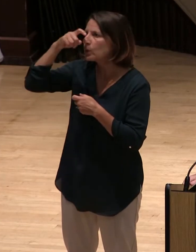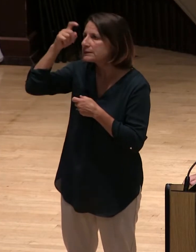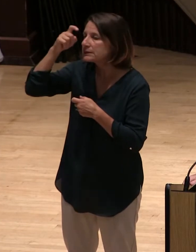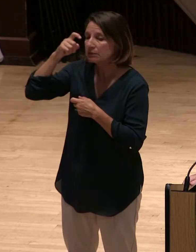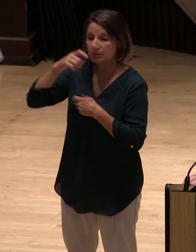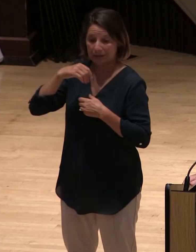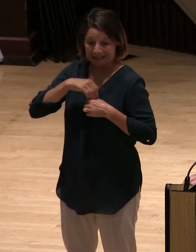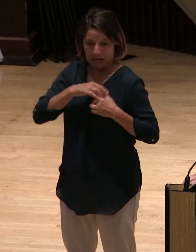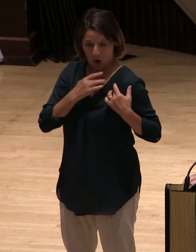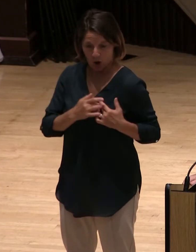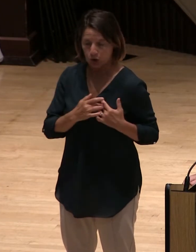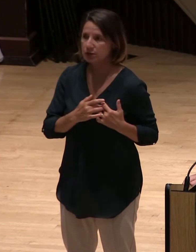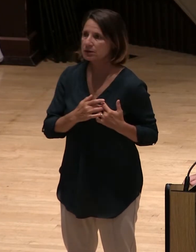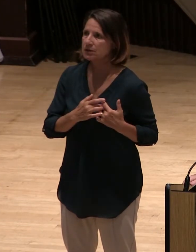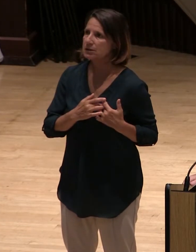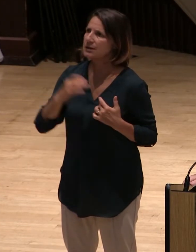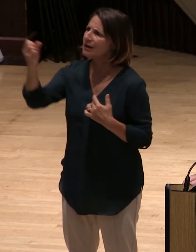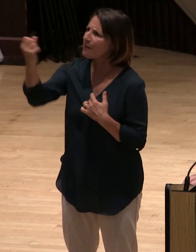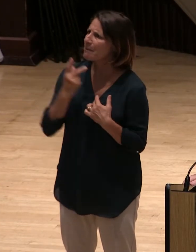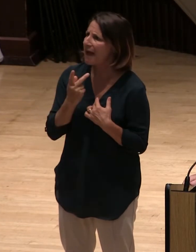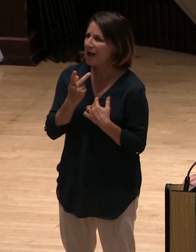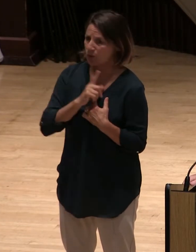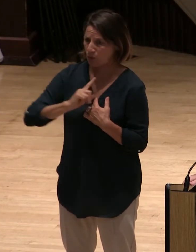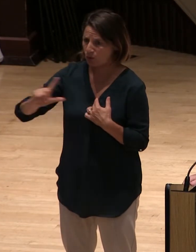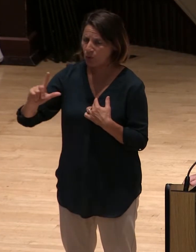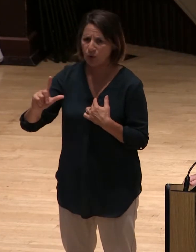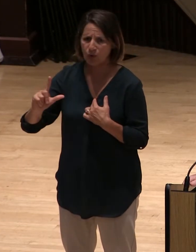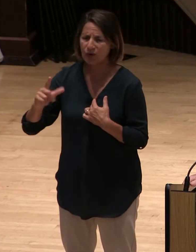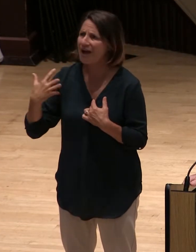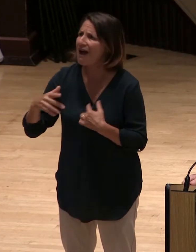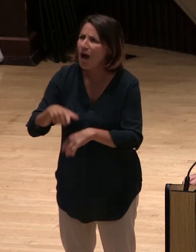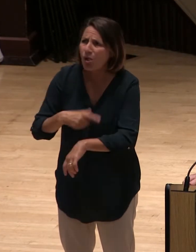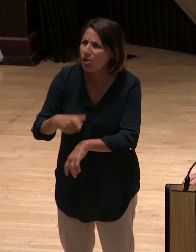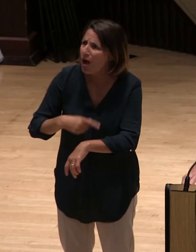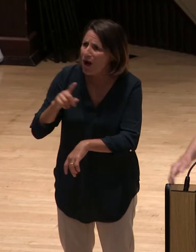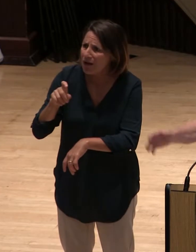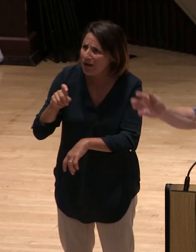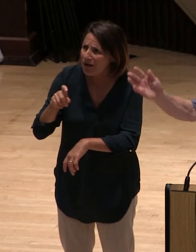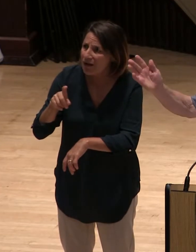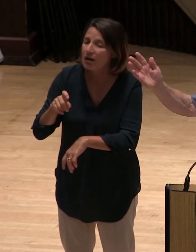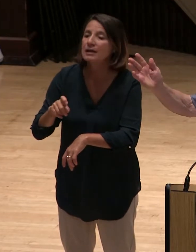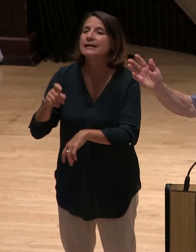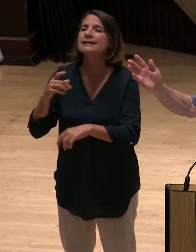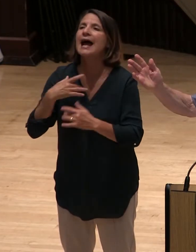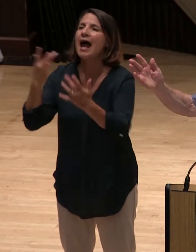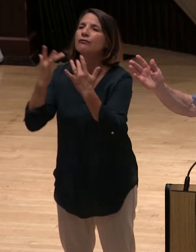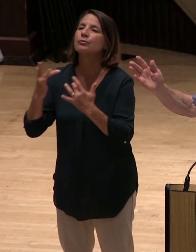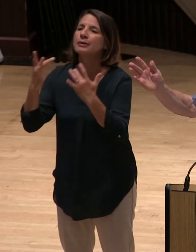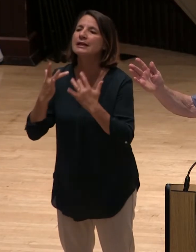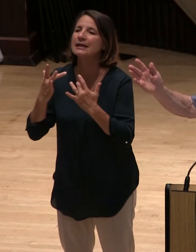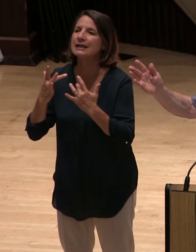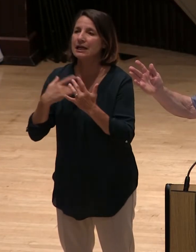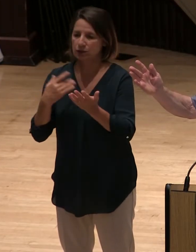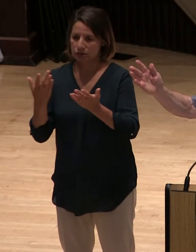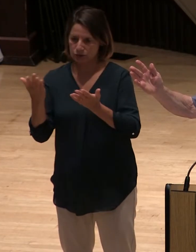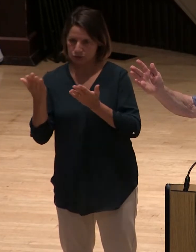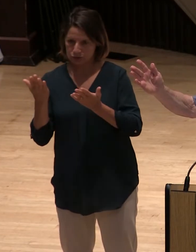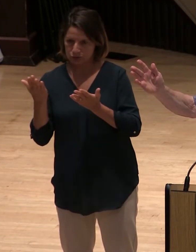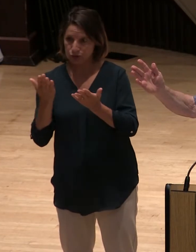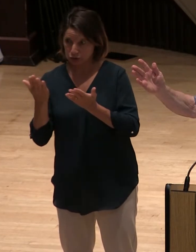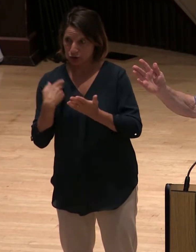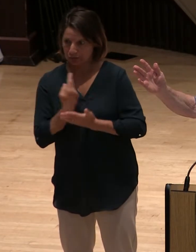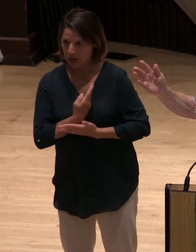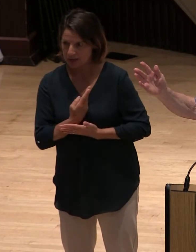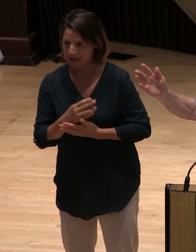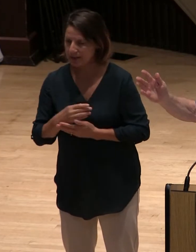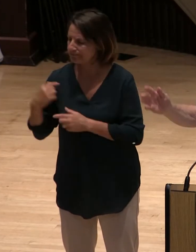Lord, how long? Have pity on your servants. In every age, O Lord,